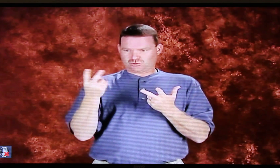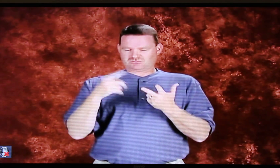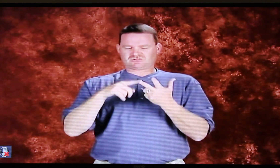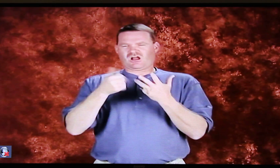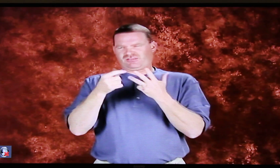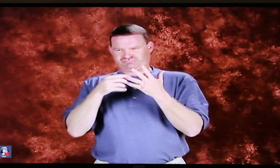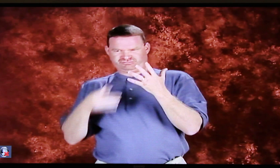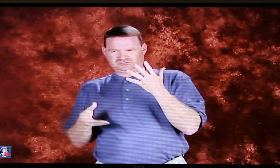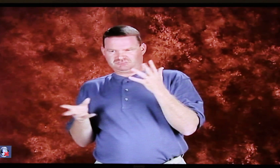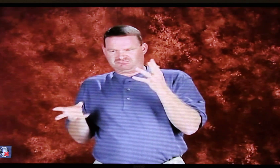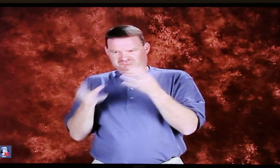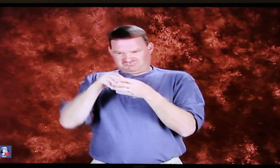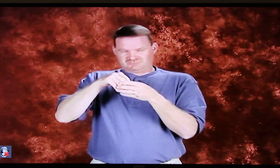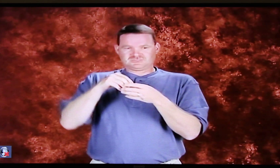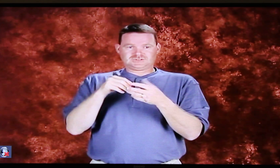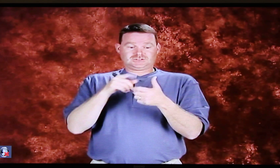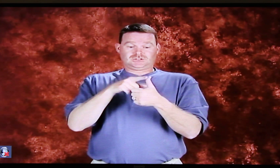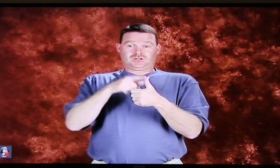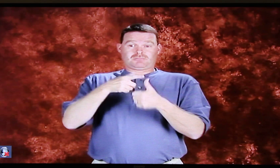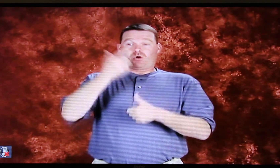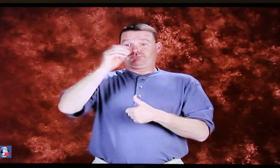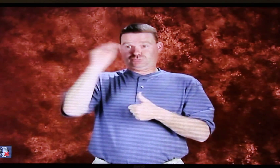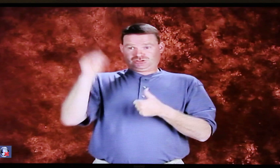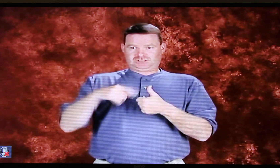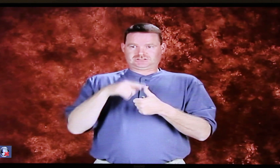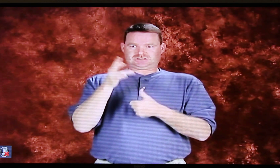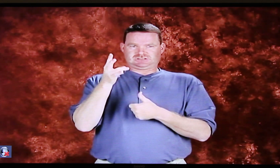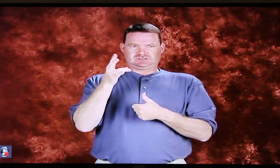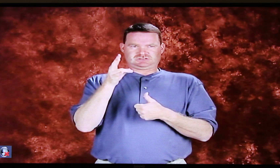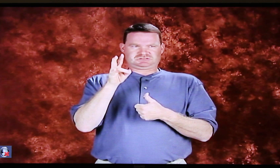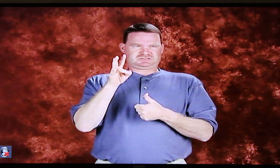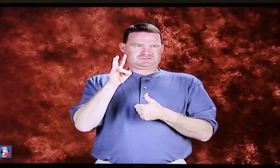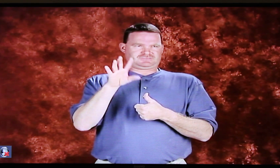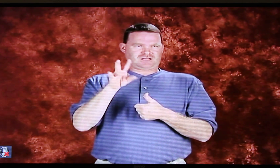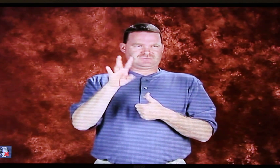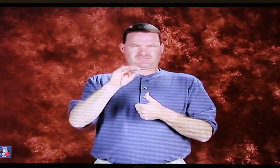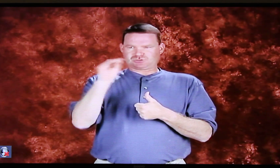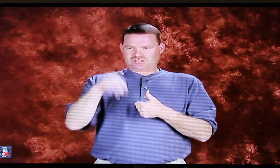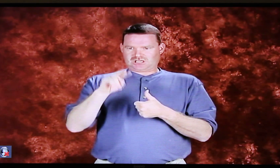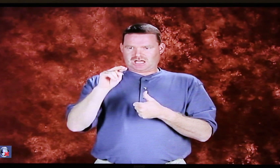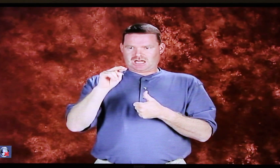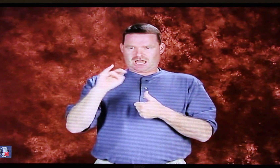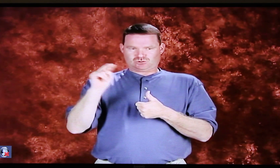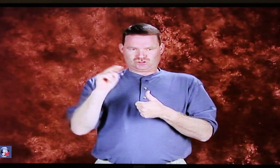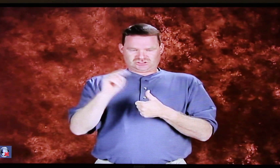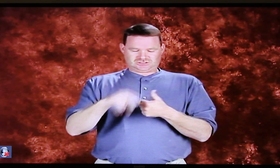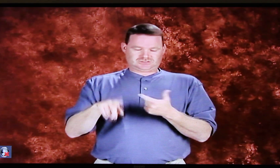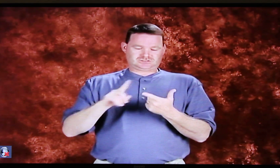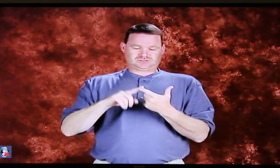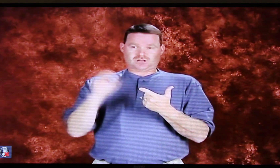oxygen, CO2, and a list of other ingredients that all come together. It's 75%